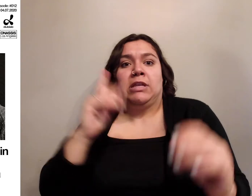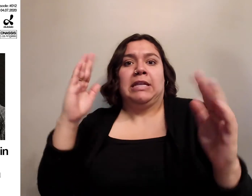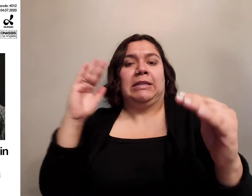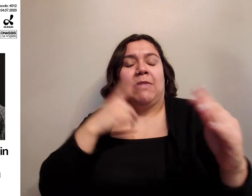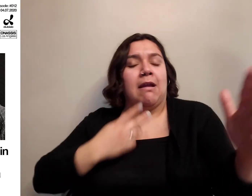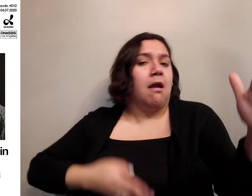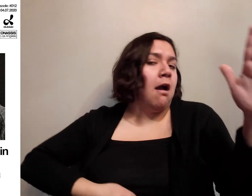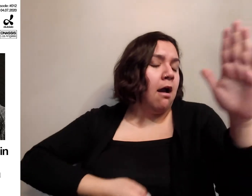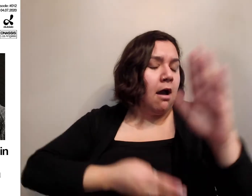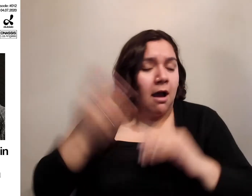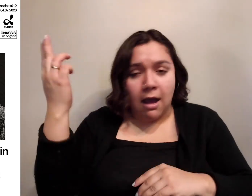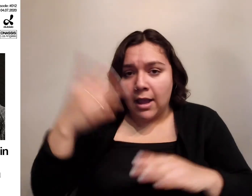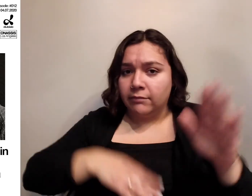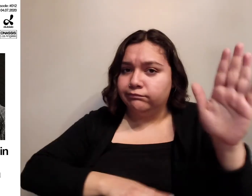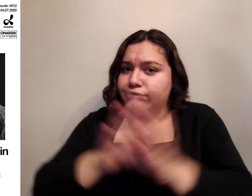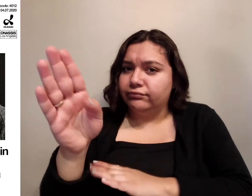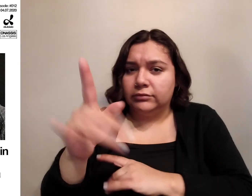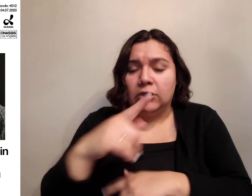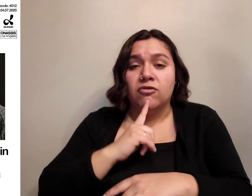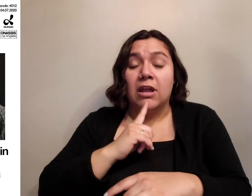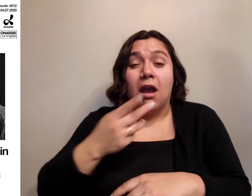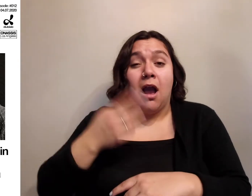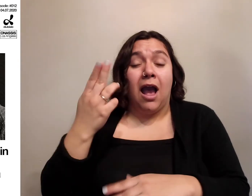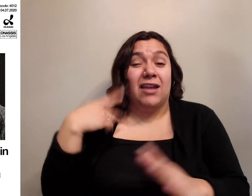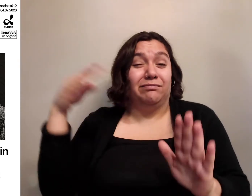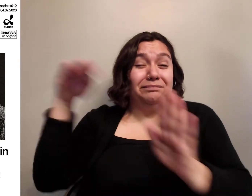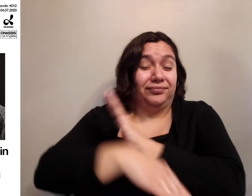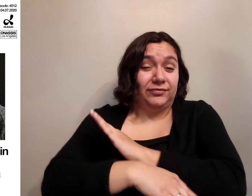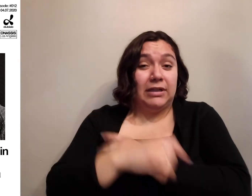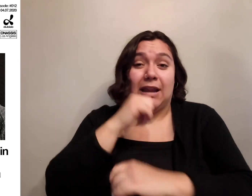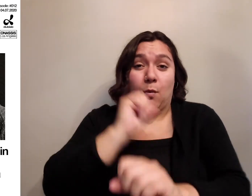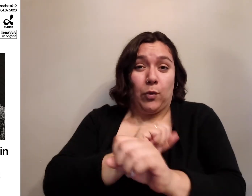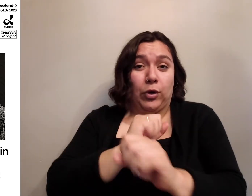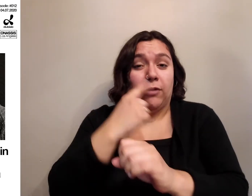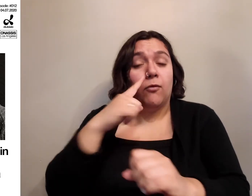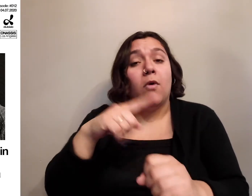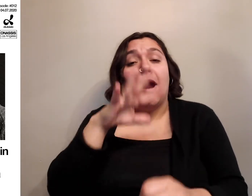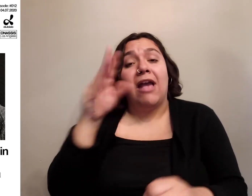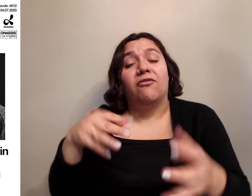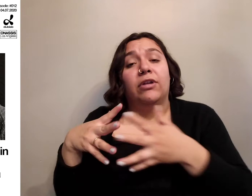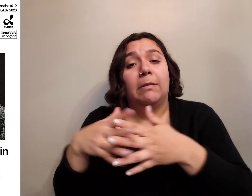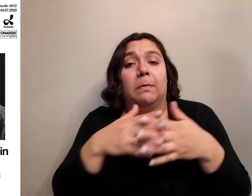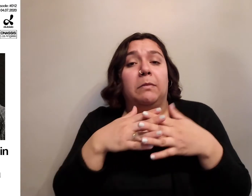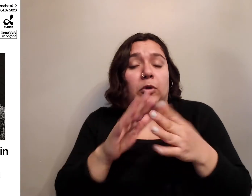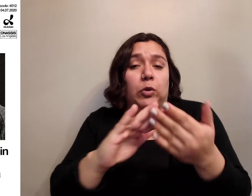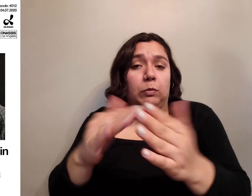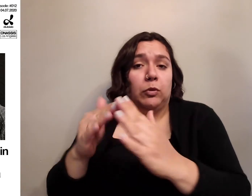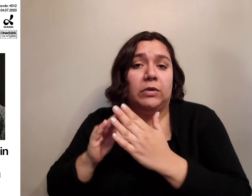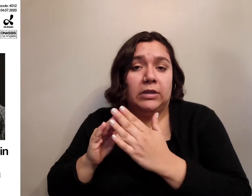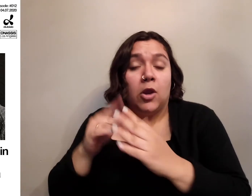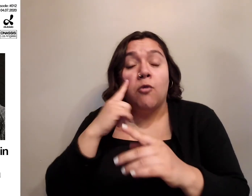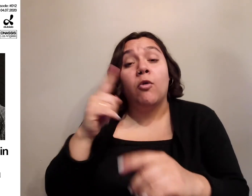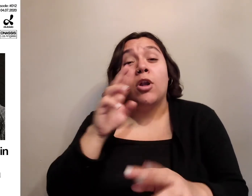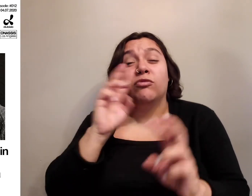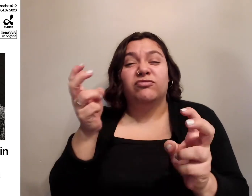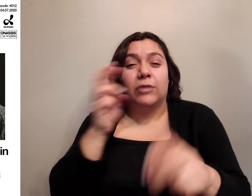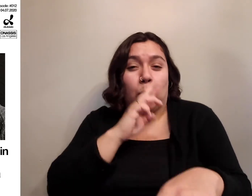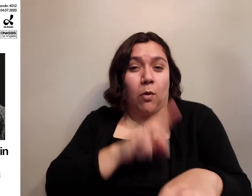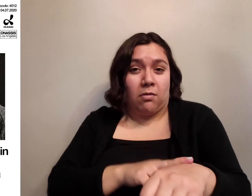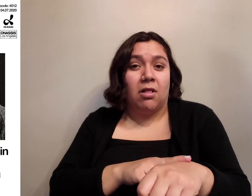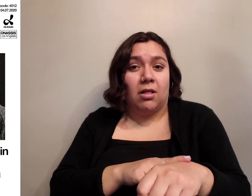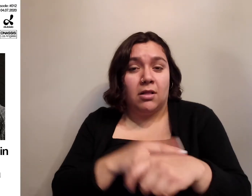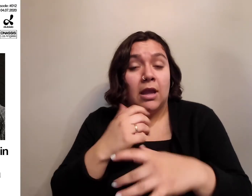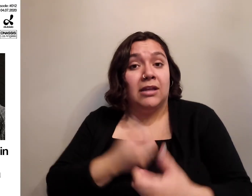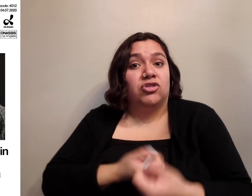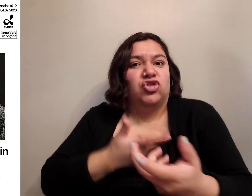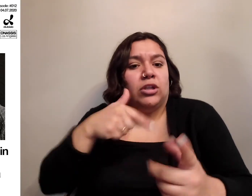high unemployment in African American communities. And so the so-called normal had created